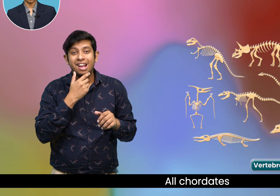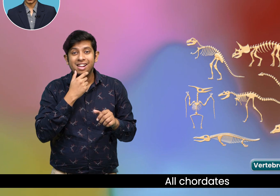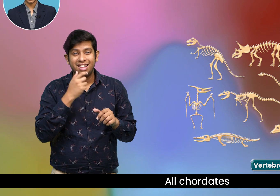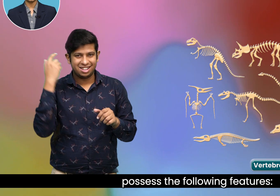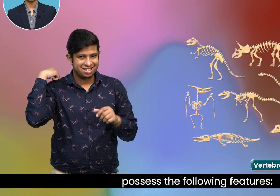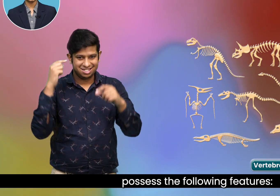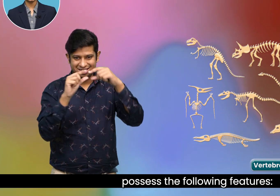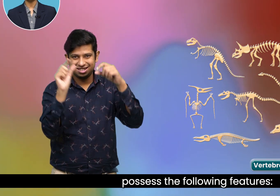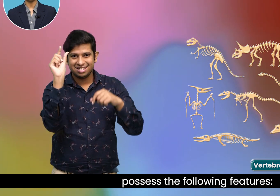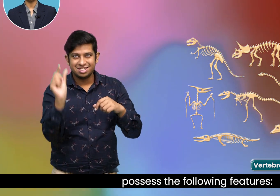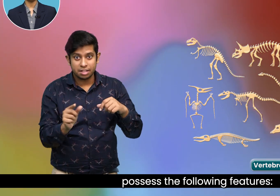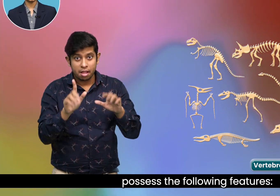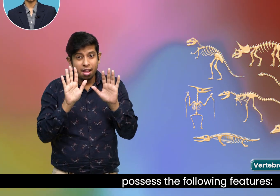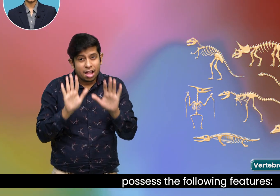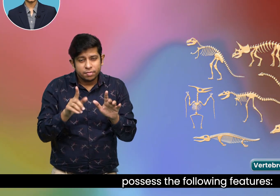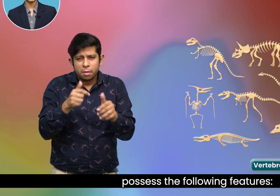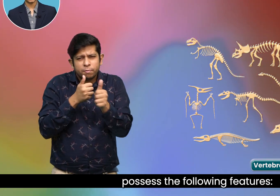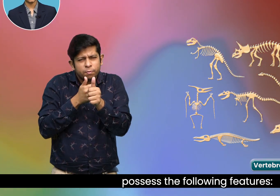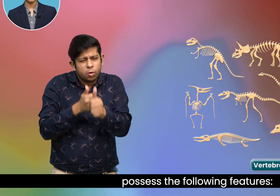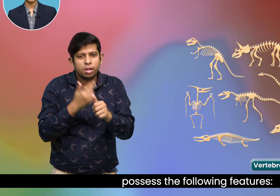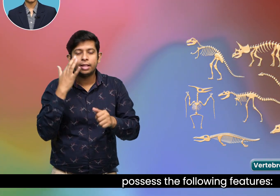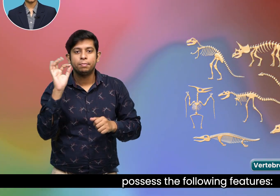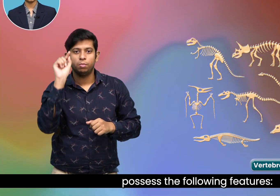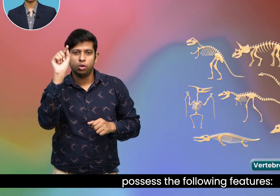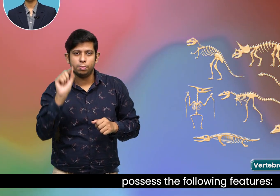All chordates possesses the following features.